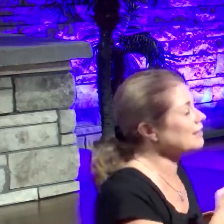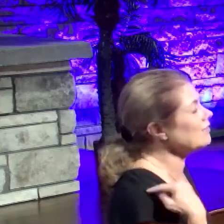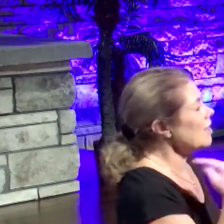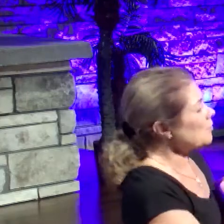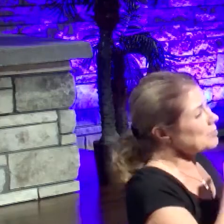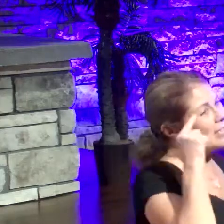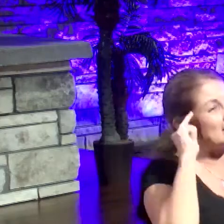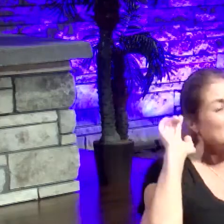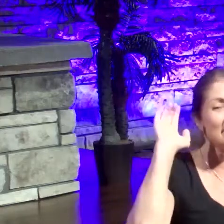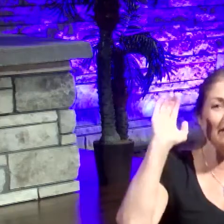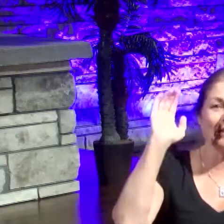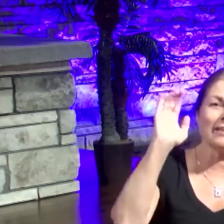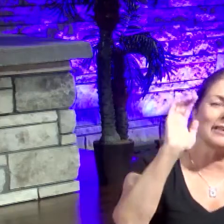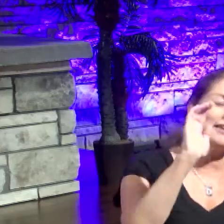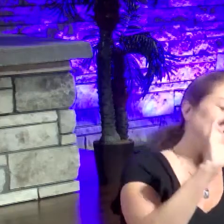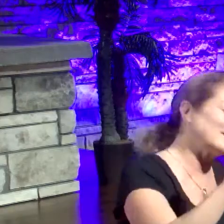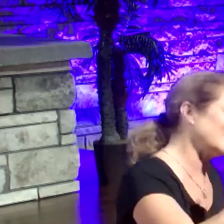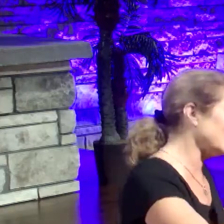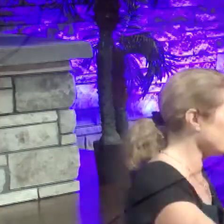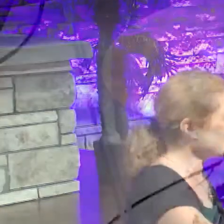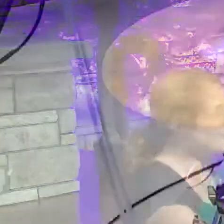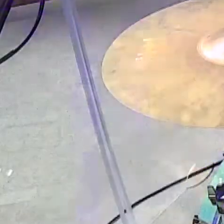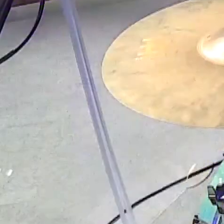believe. Oh, we